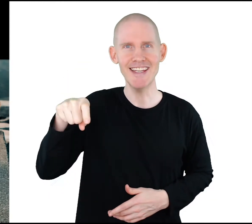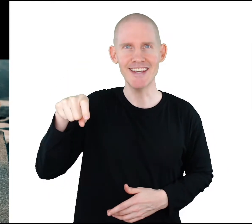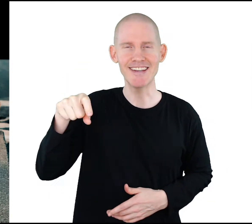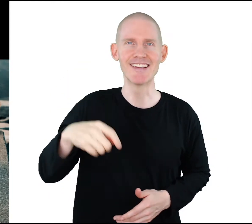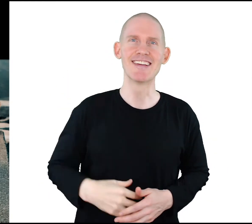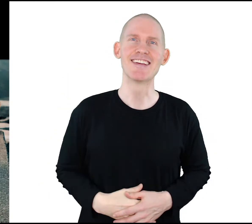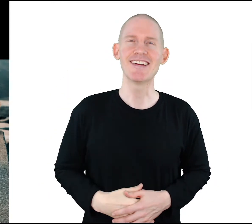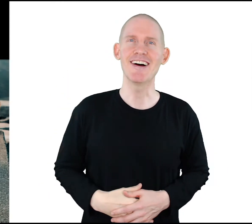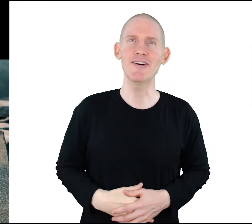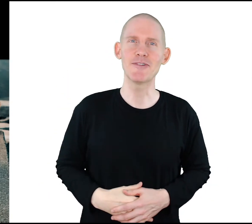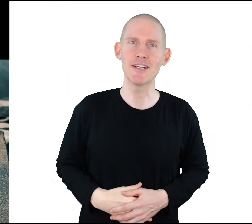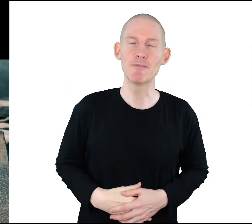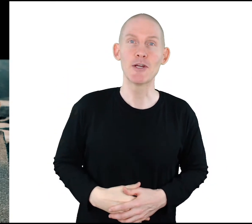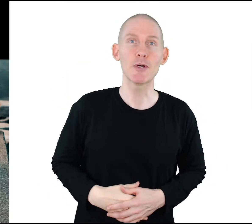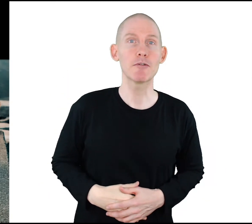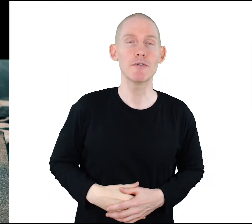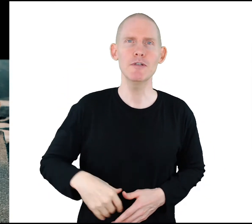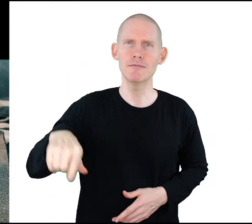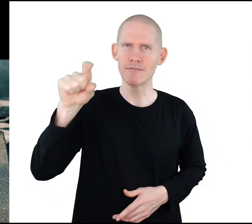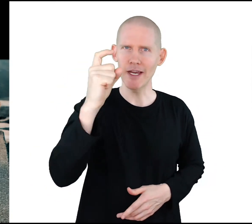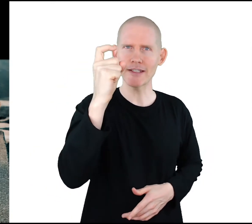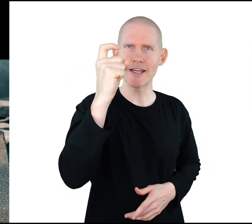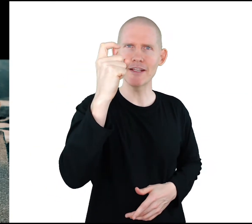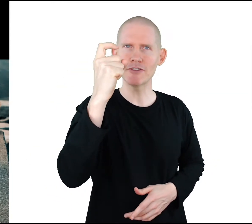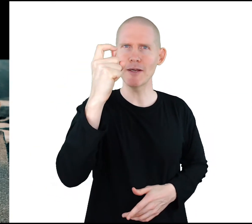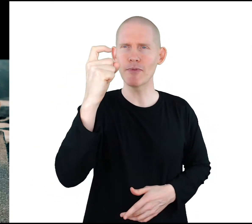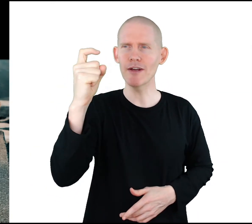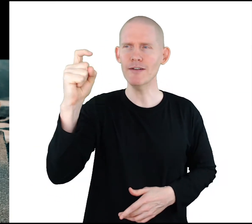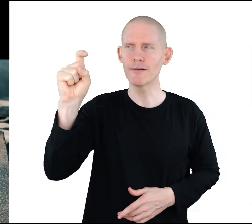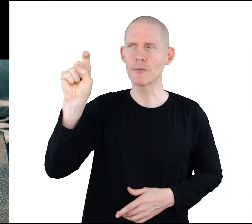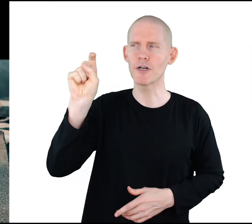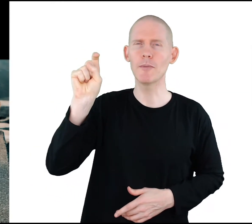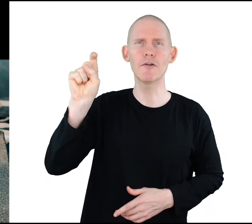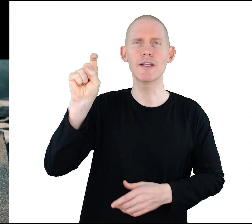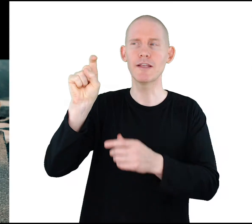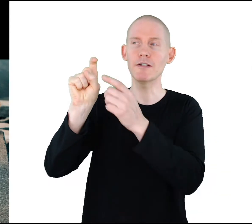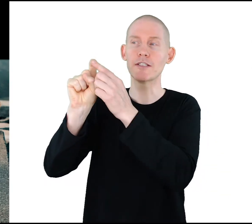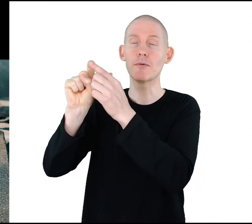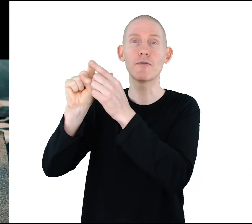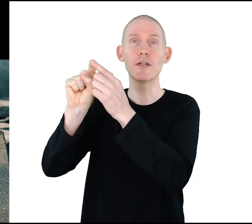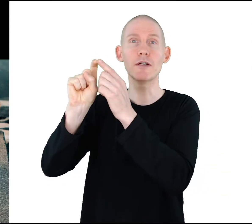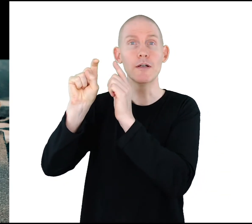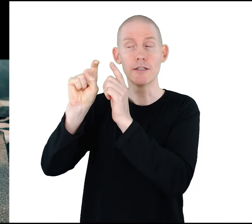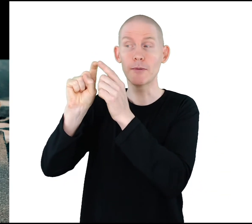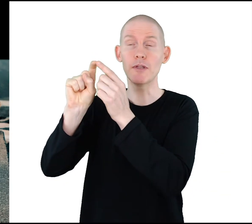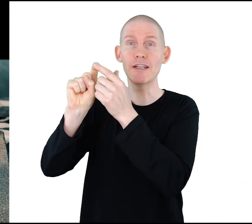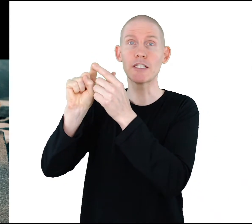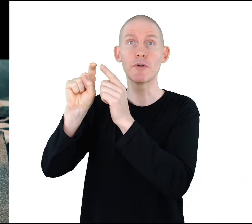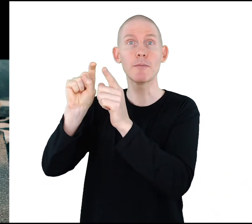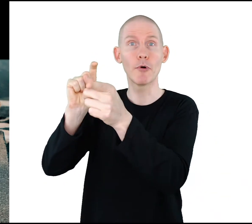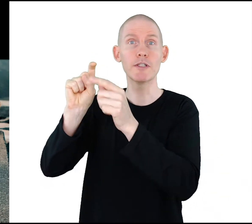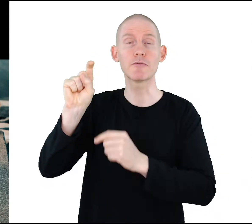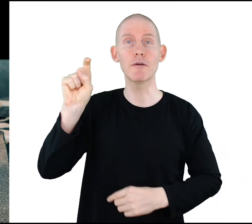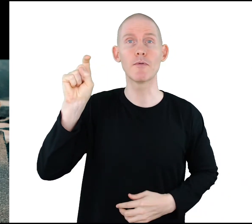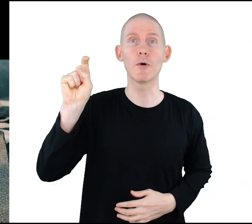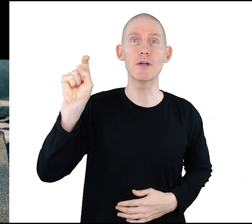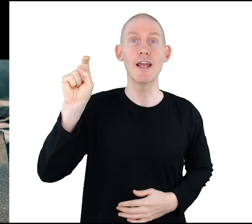need. All right, quick review. X hand shape there. Put it about right there. Tip of the index finger pointing straight forward, and